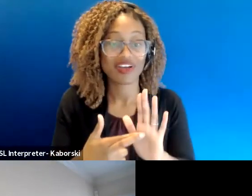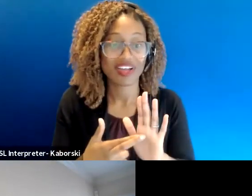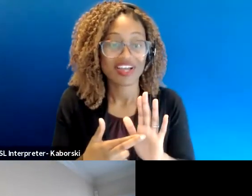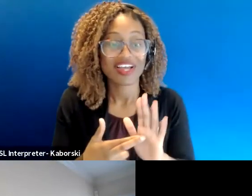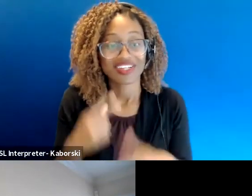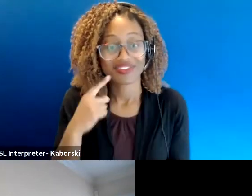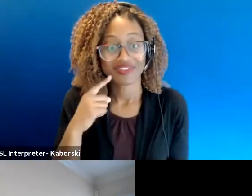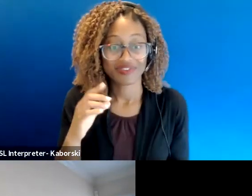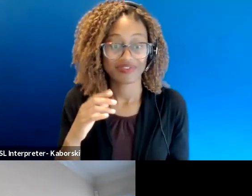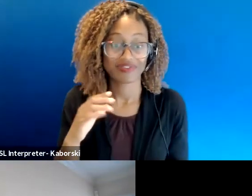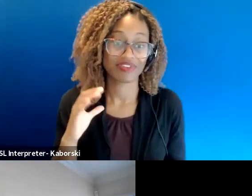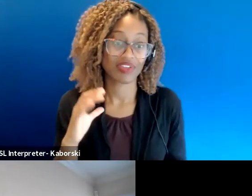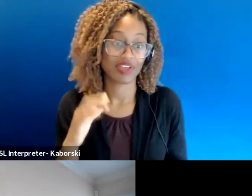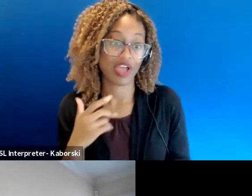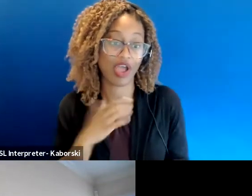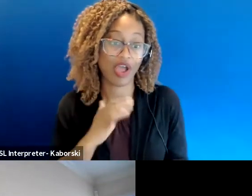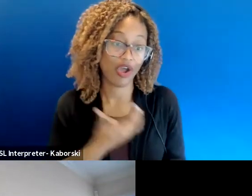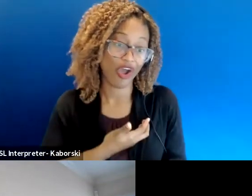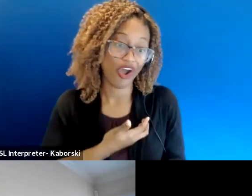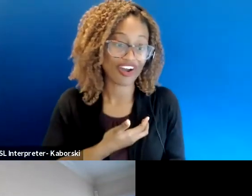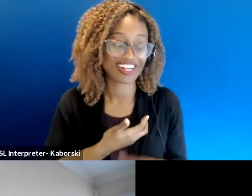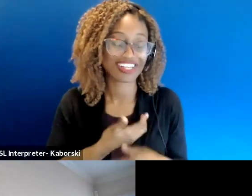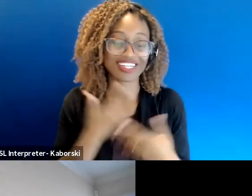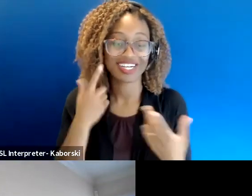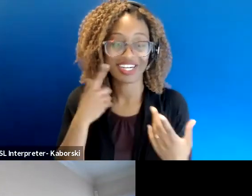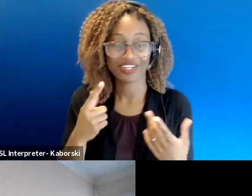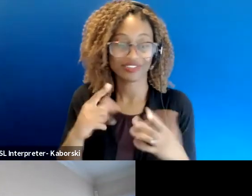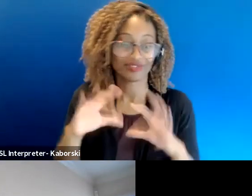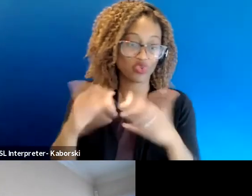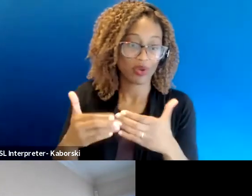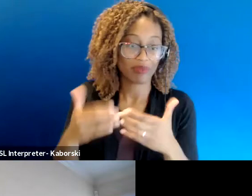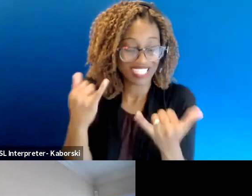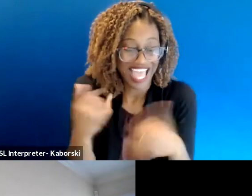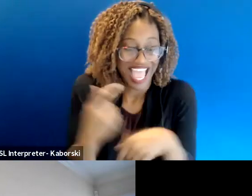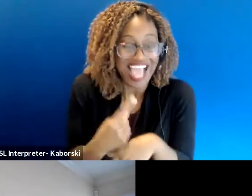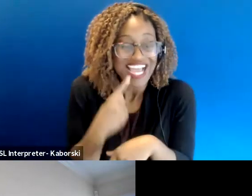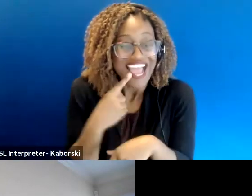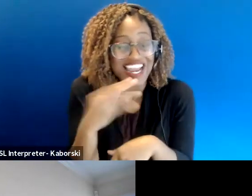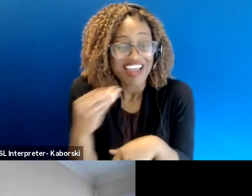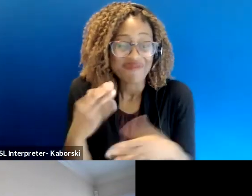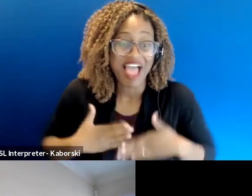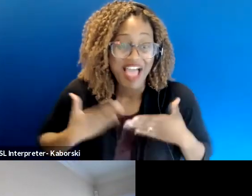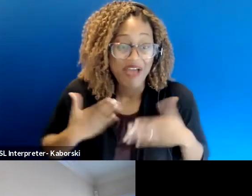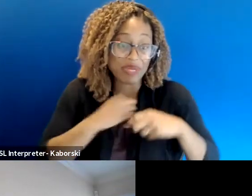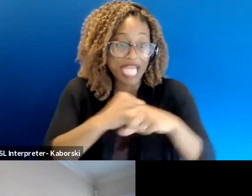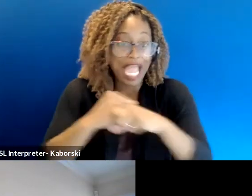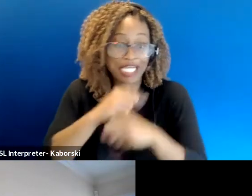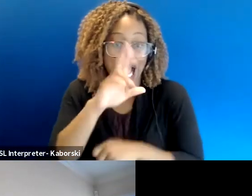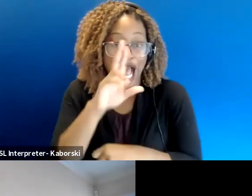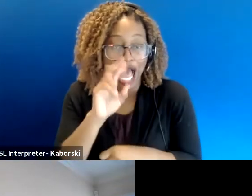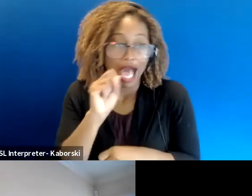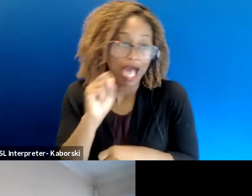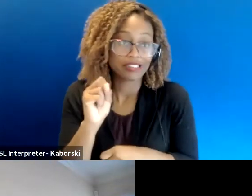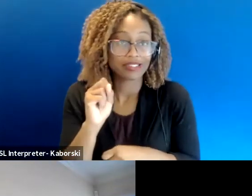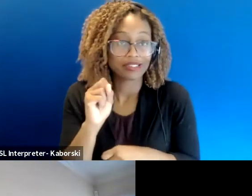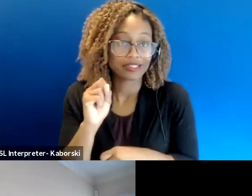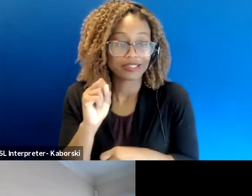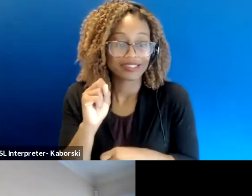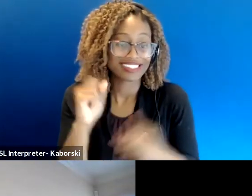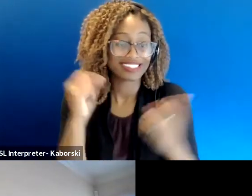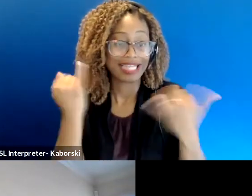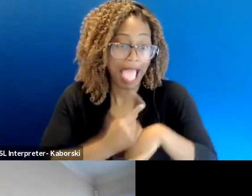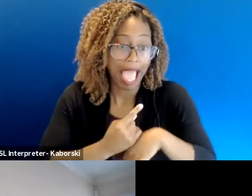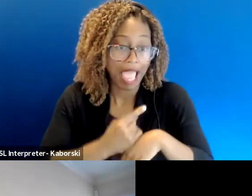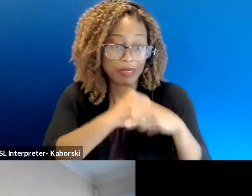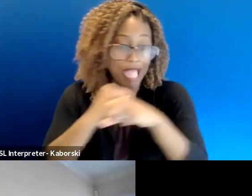today. And I'm so happy to be on with everyone this afternoon. And I'm